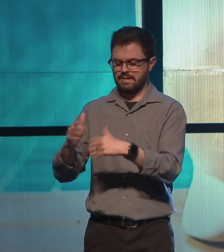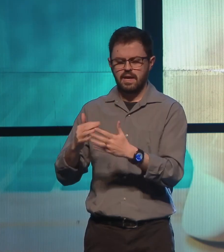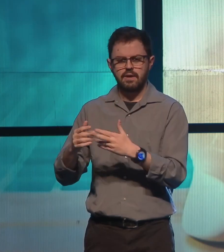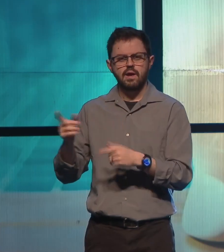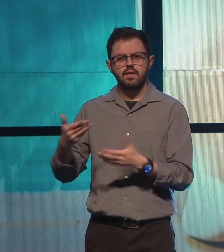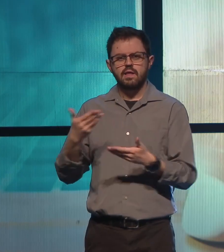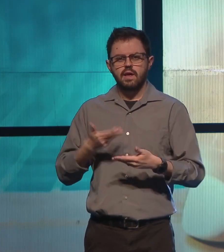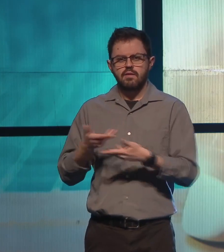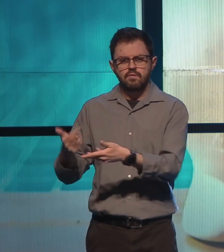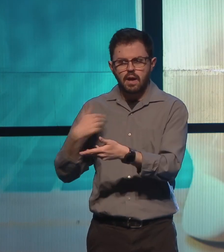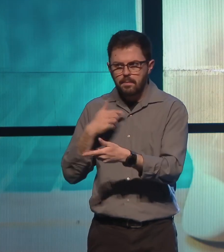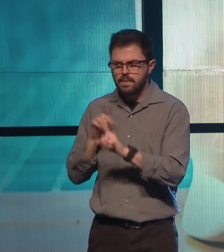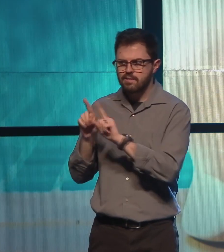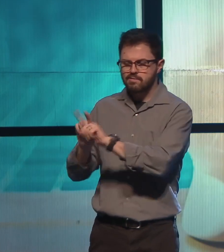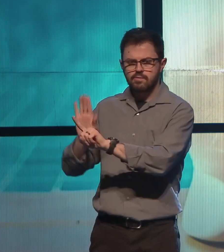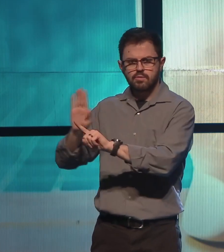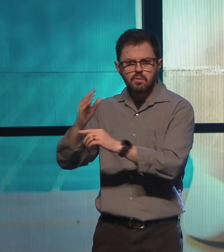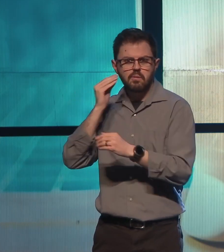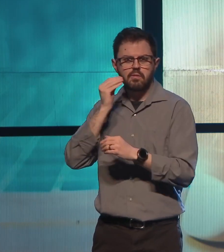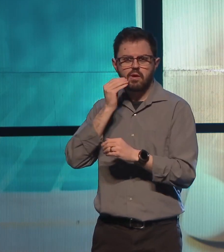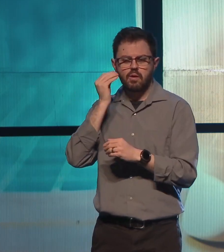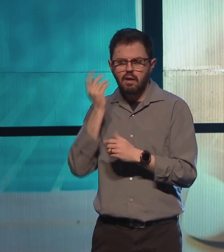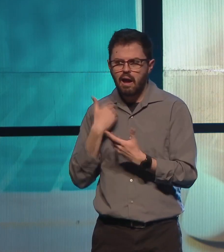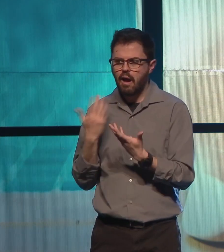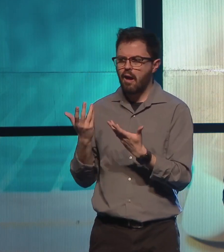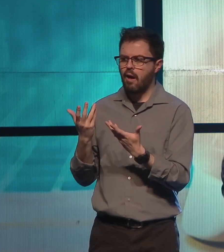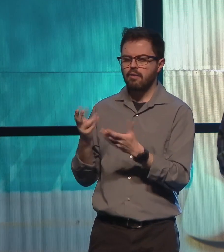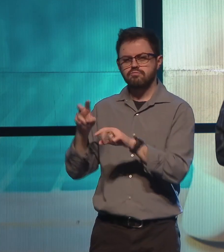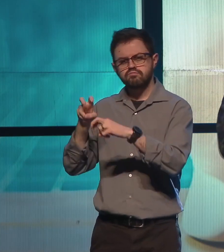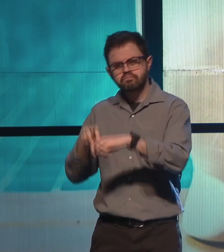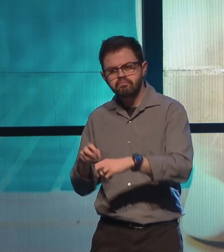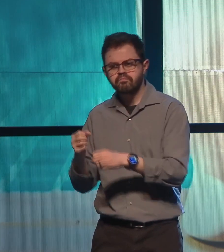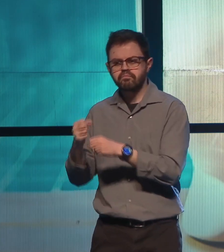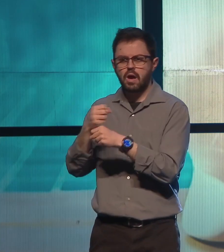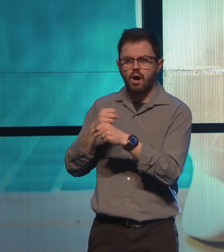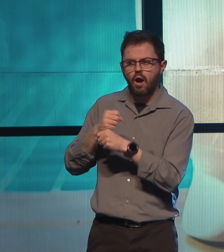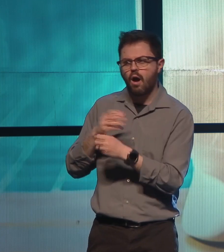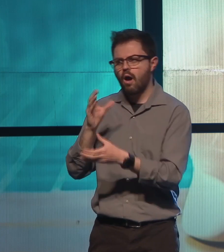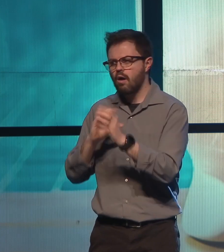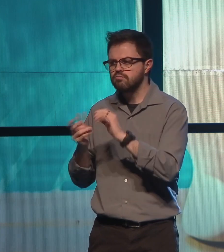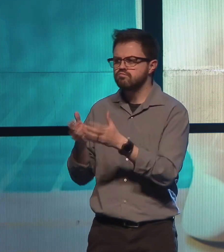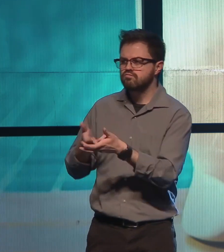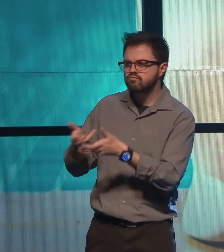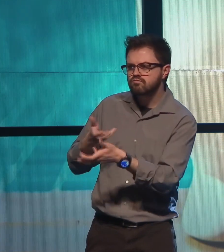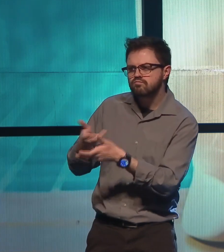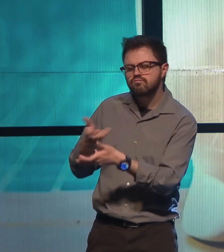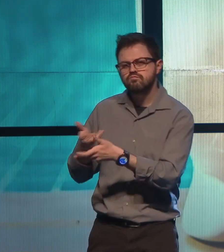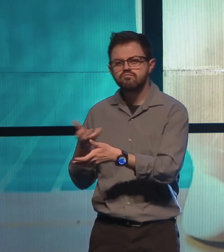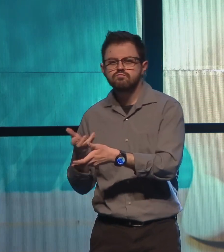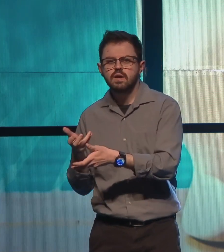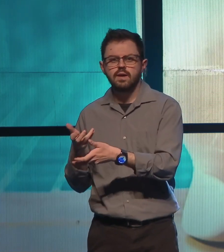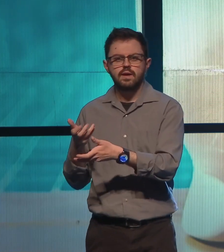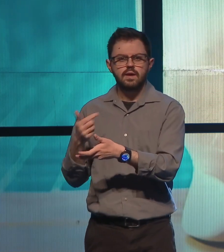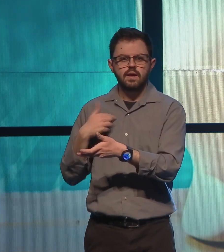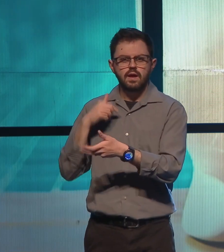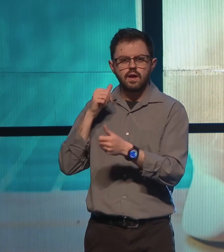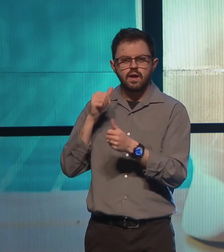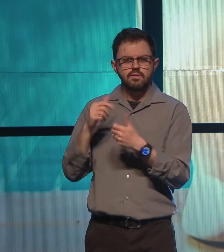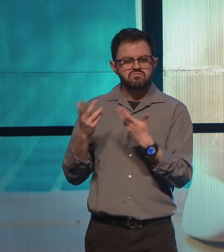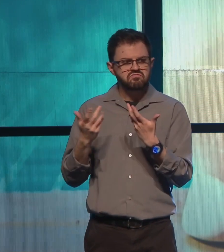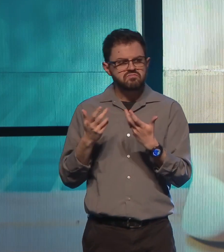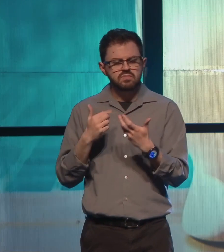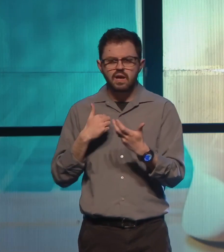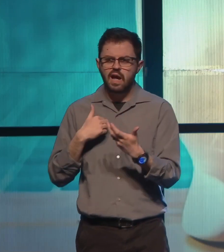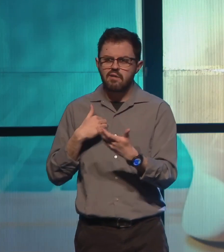house for coffee to kind of hear their story. And so I go over there and I remember, I was just like, I had been at this church now